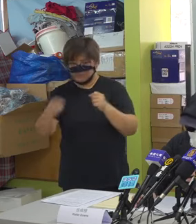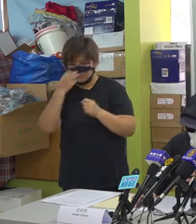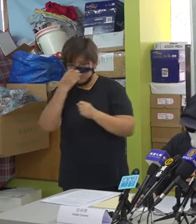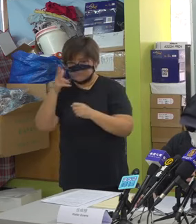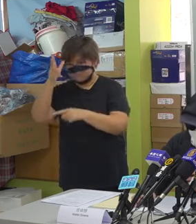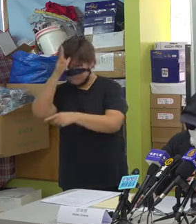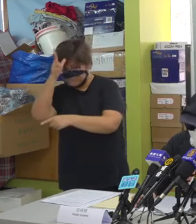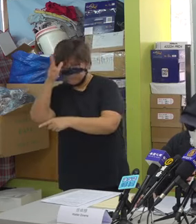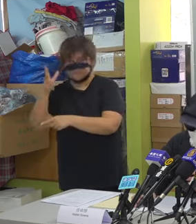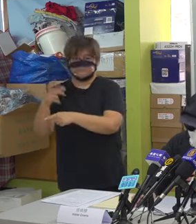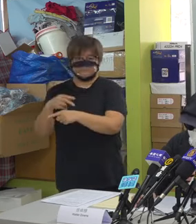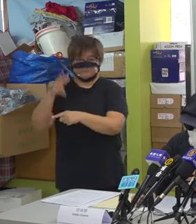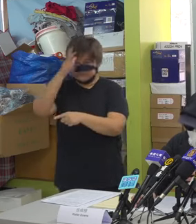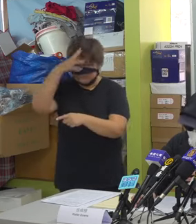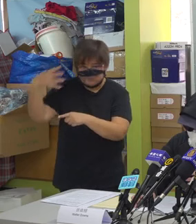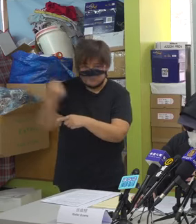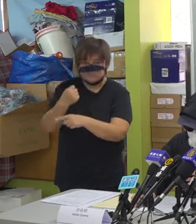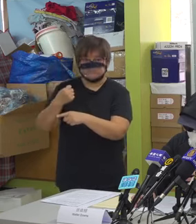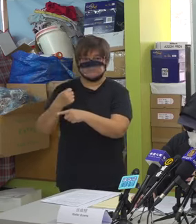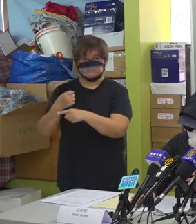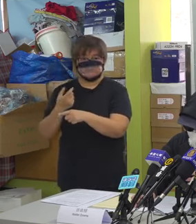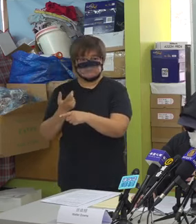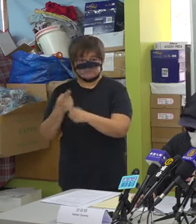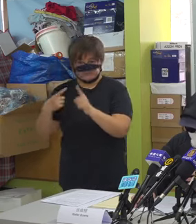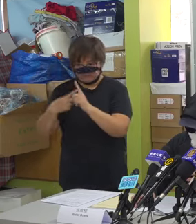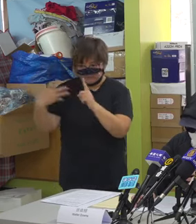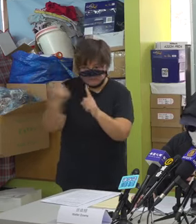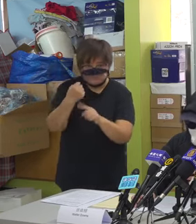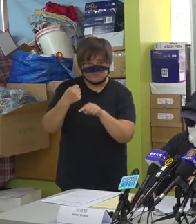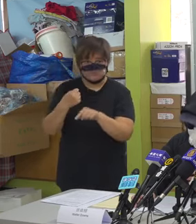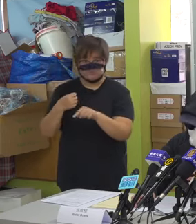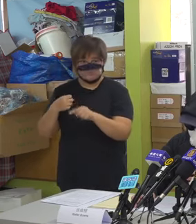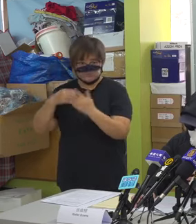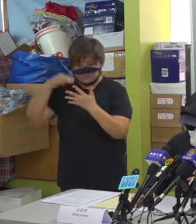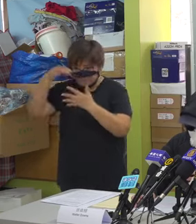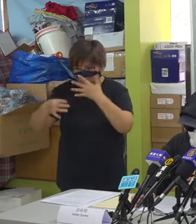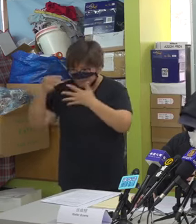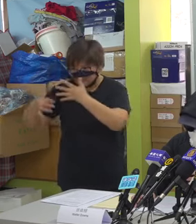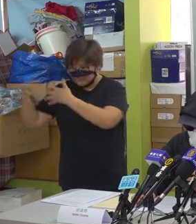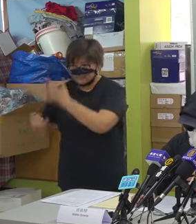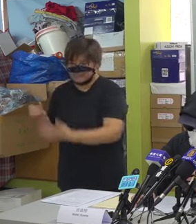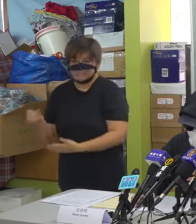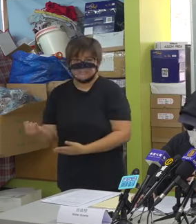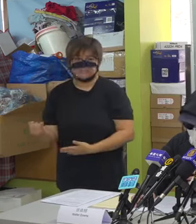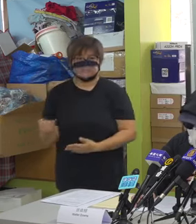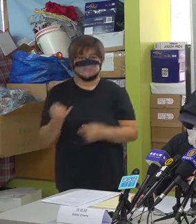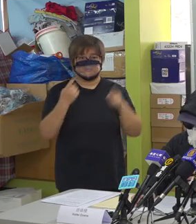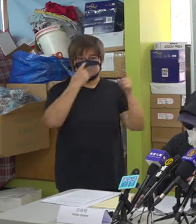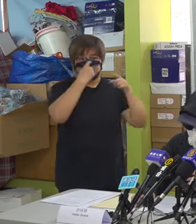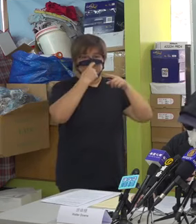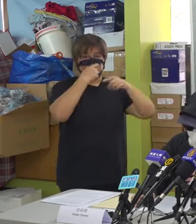discrimination. The all-party parliamentary group in the UK has also taken the initiative to inquire into human rights